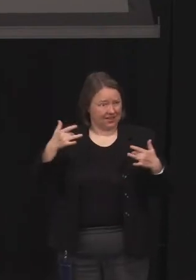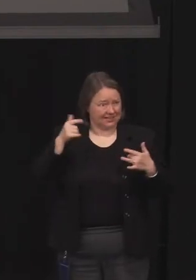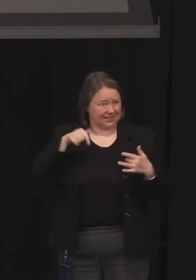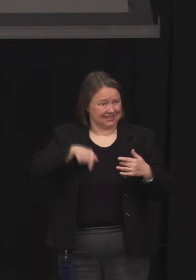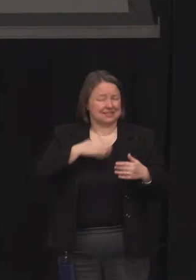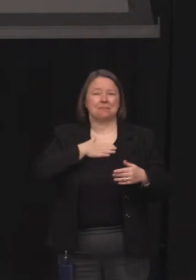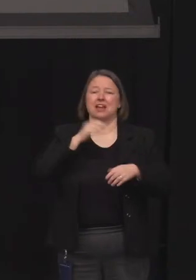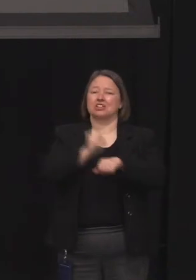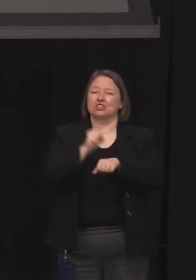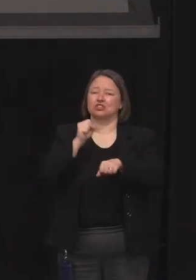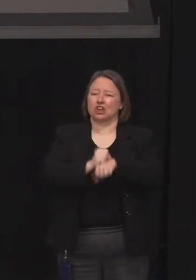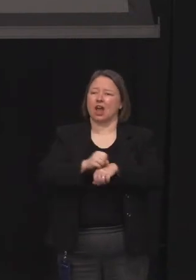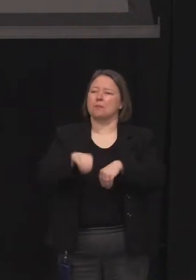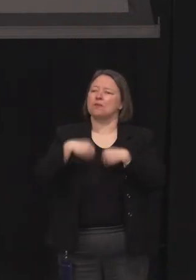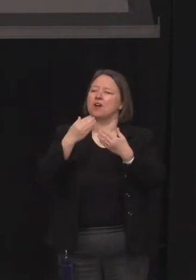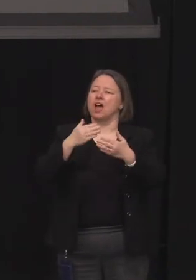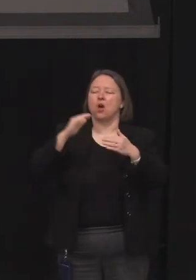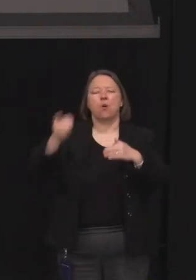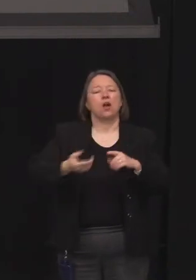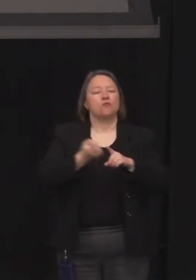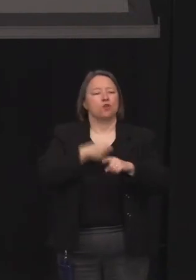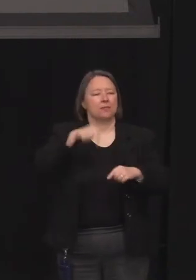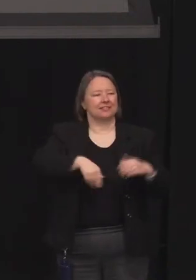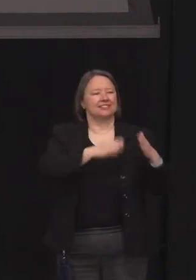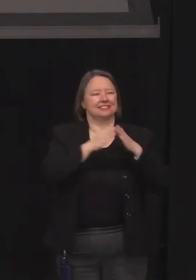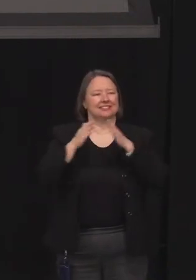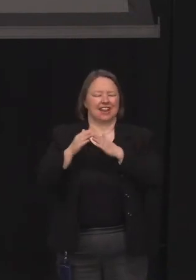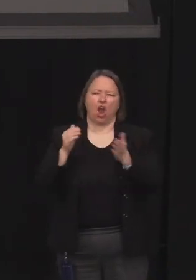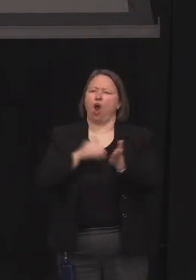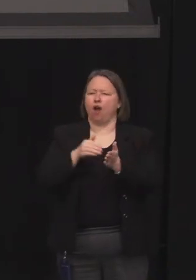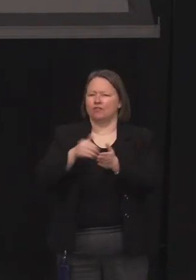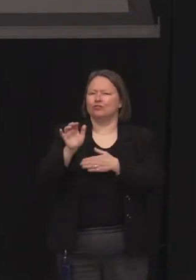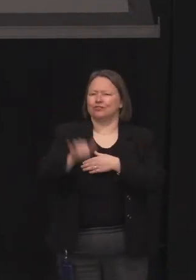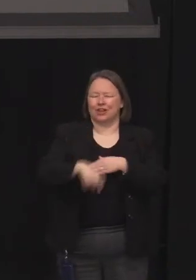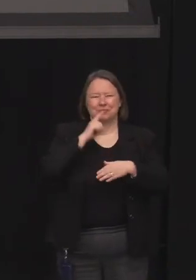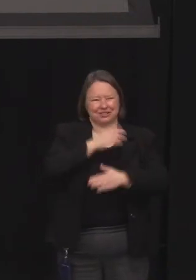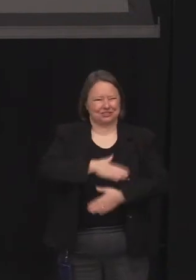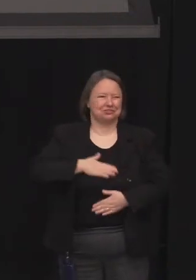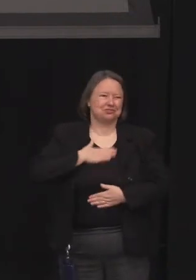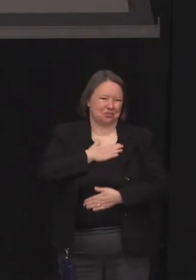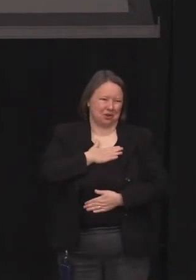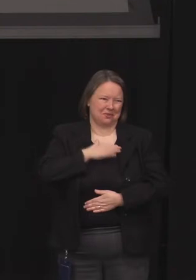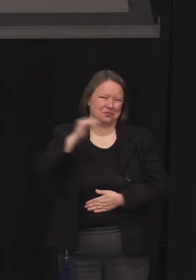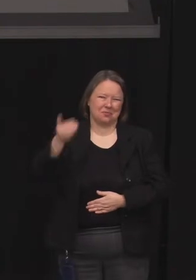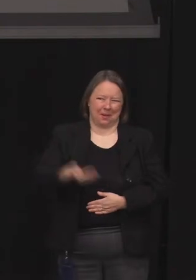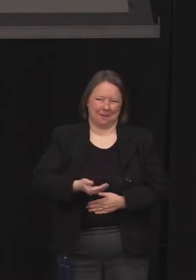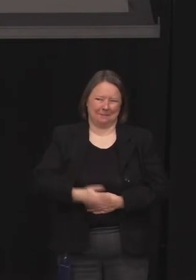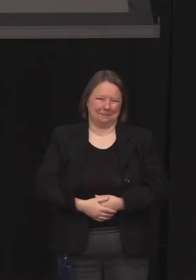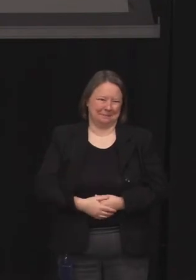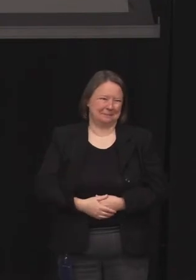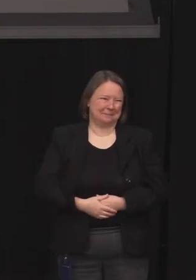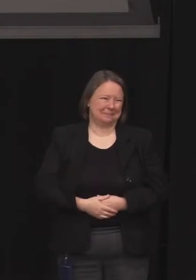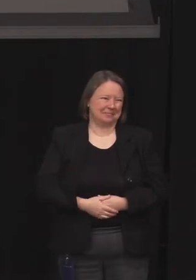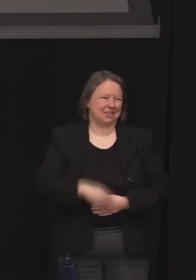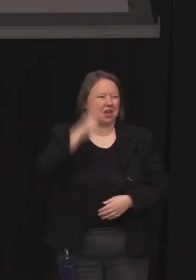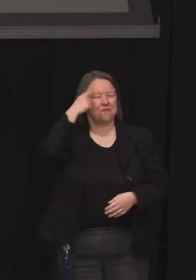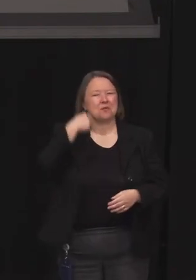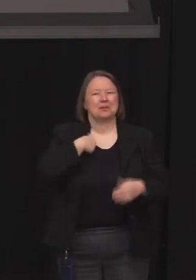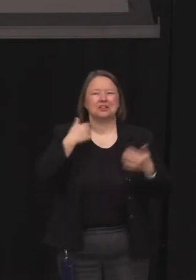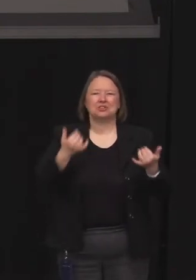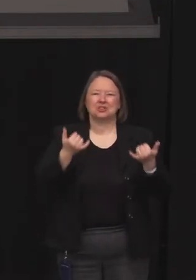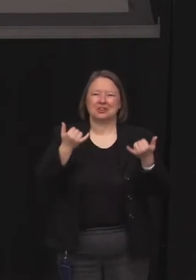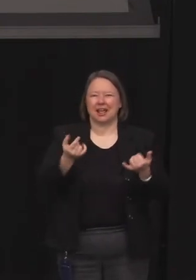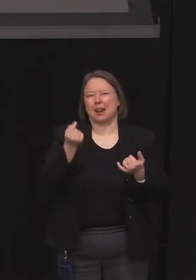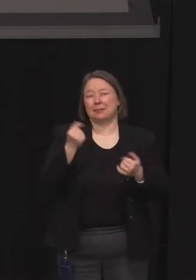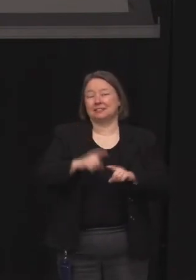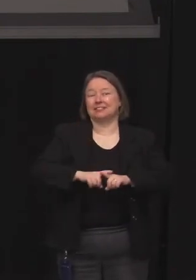my job to provide a welcome from the city. And I do it often, and I enjoy it. Welcome. But for me, today is